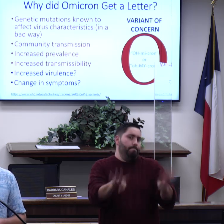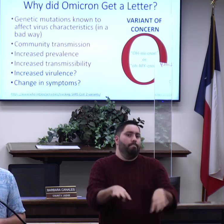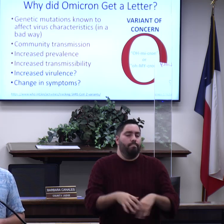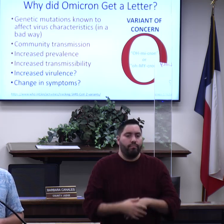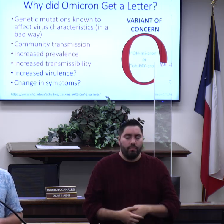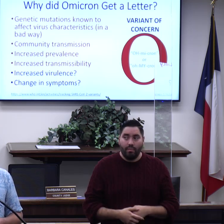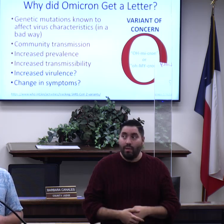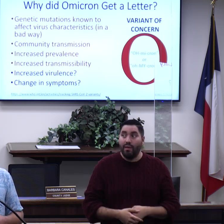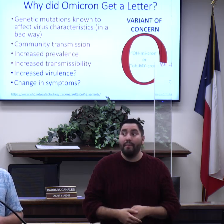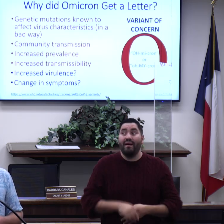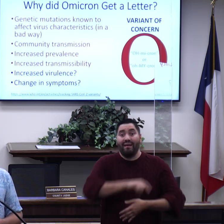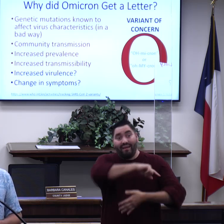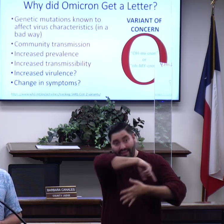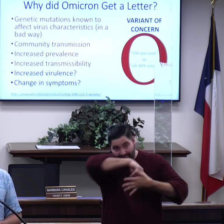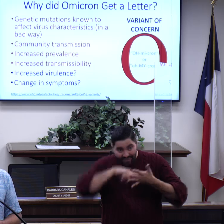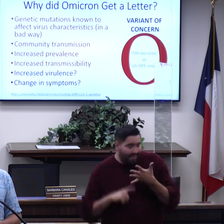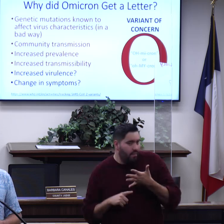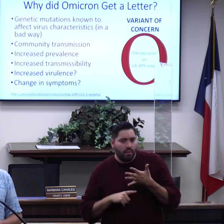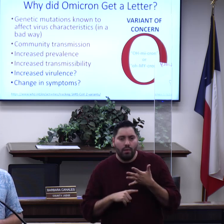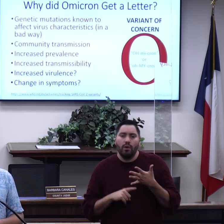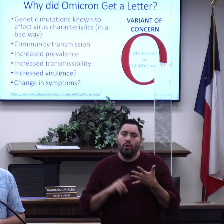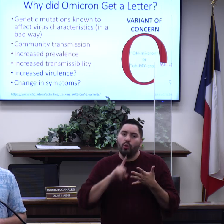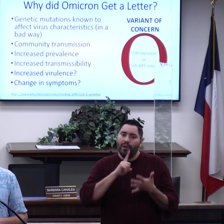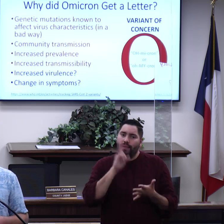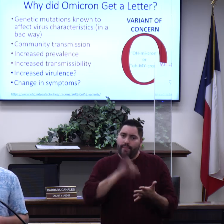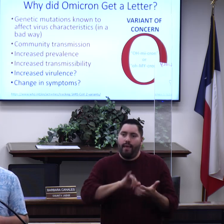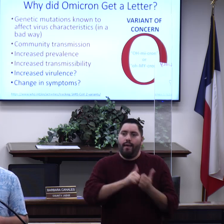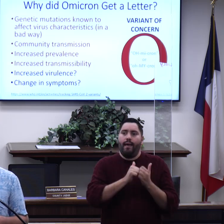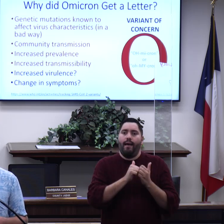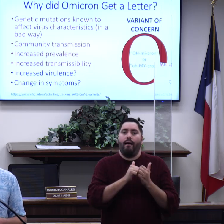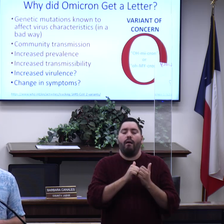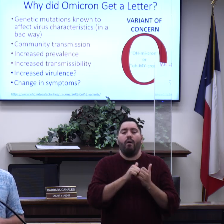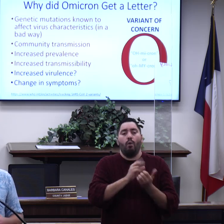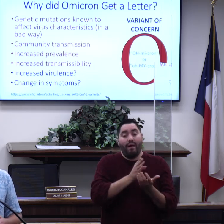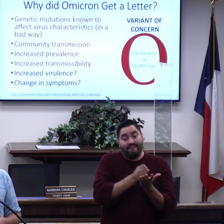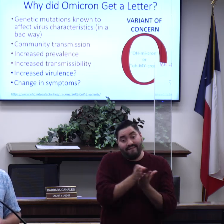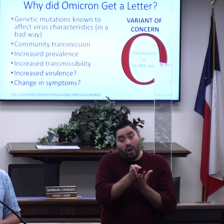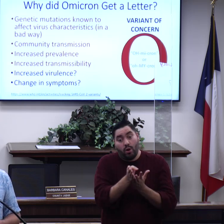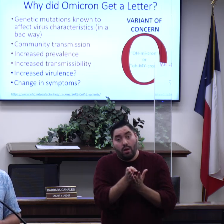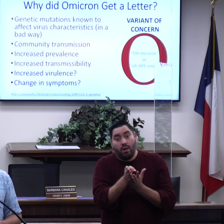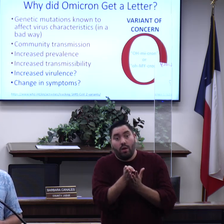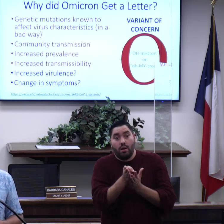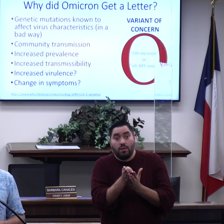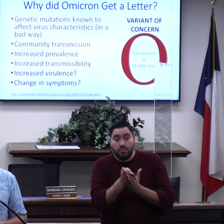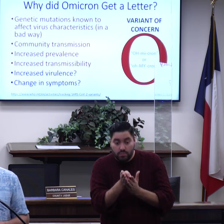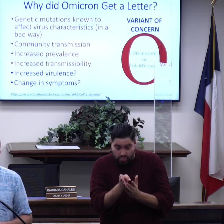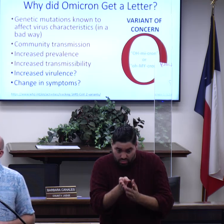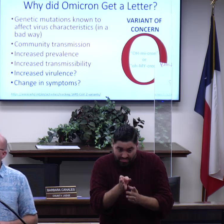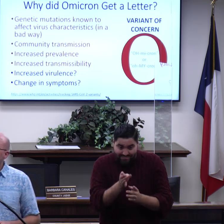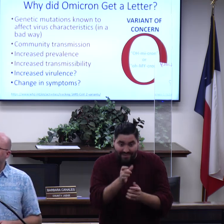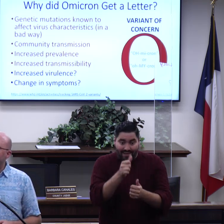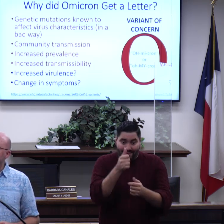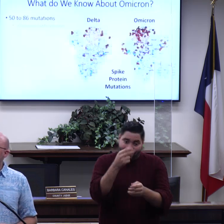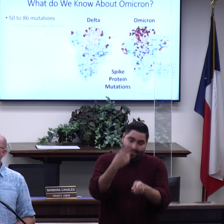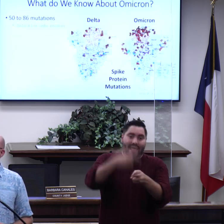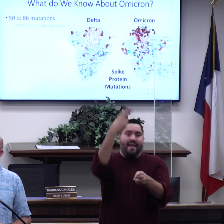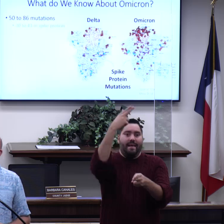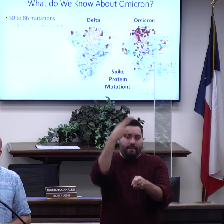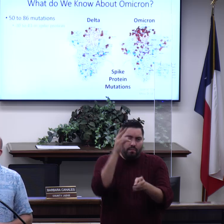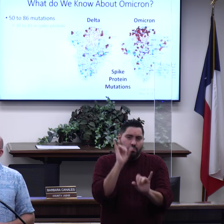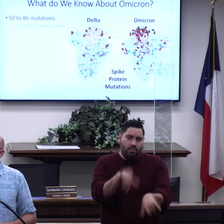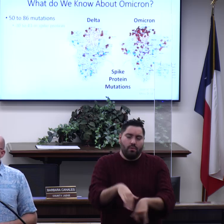all these criteria go into giving a variant a letter and it becoming a variant of concern. Okay, next